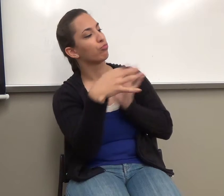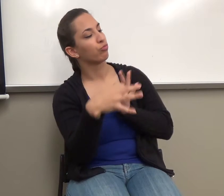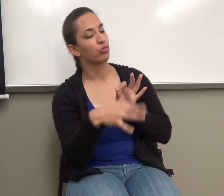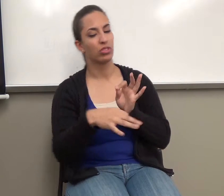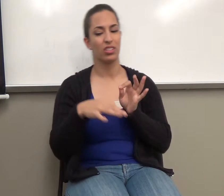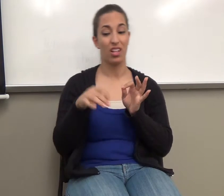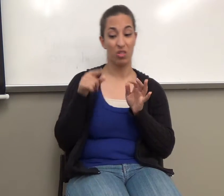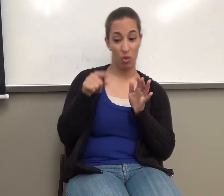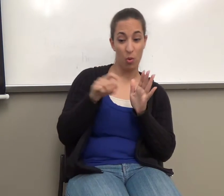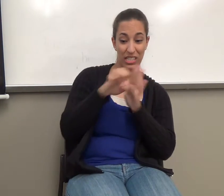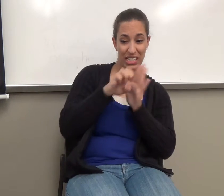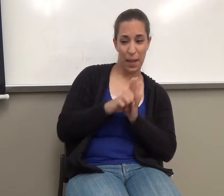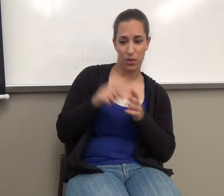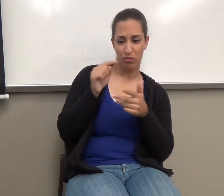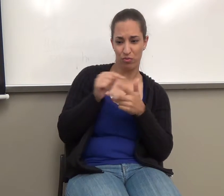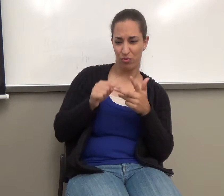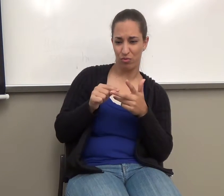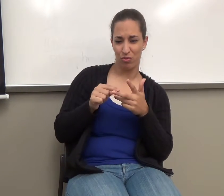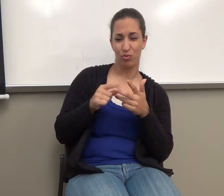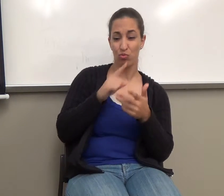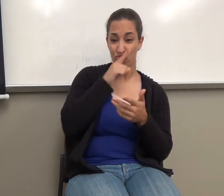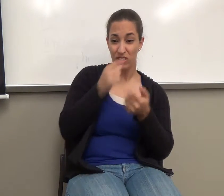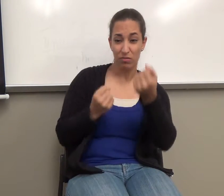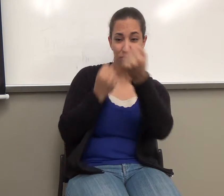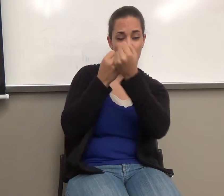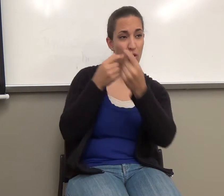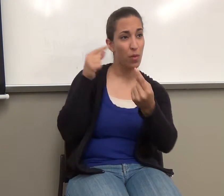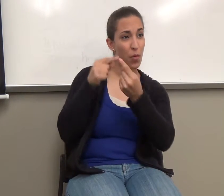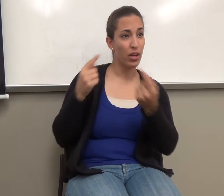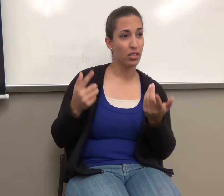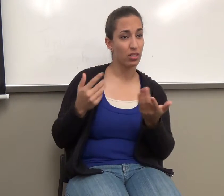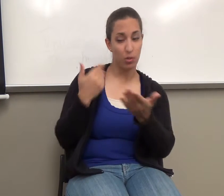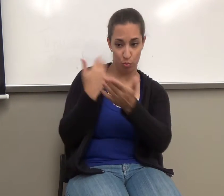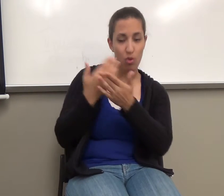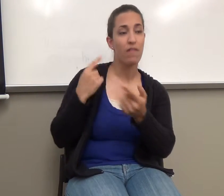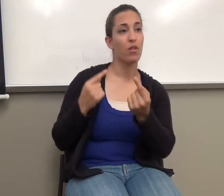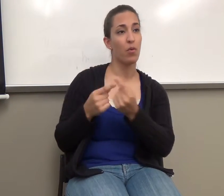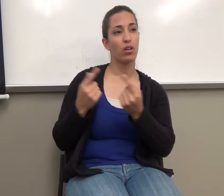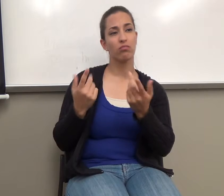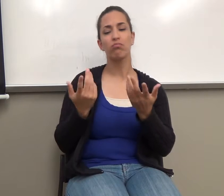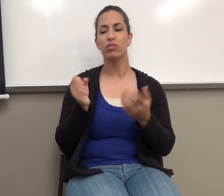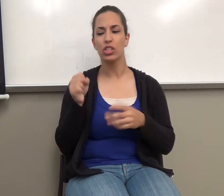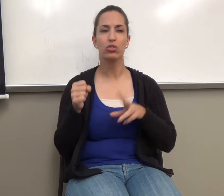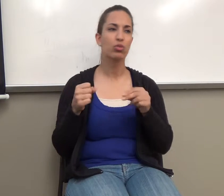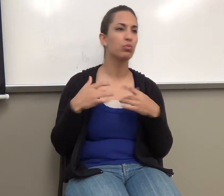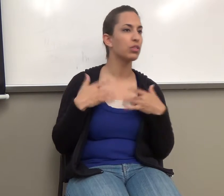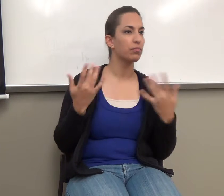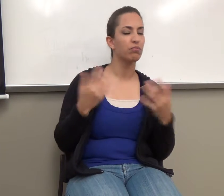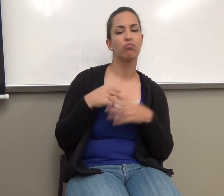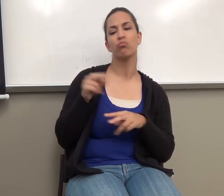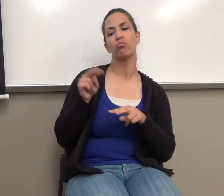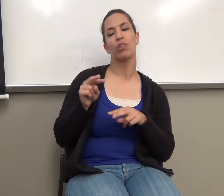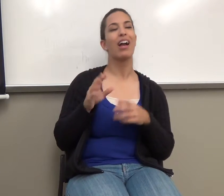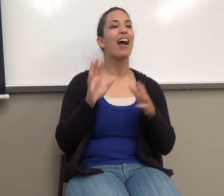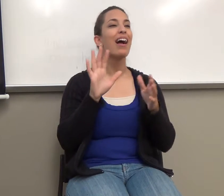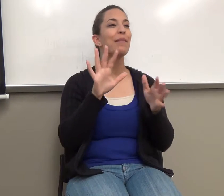Okay, so kind of read this as though you're reading a paper in a peer review, because this is another